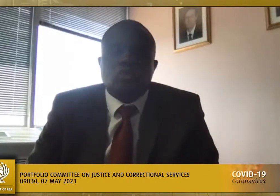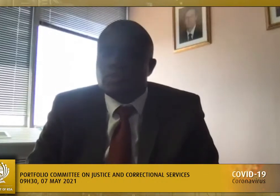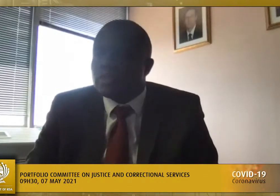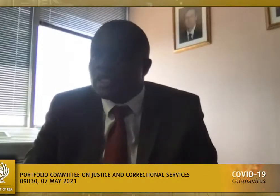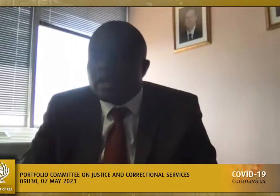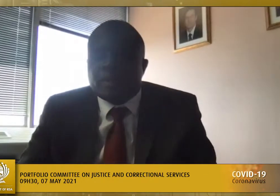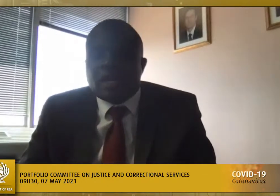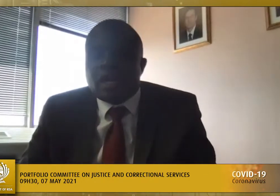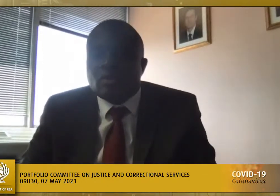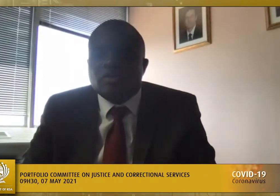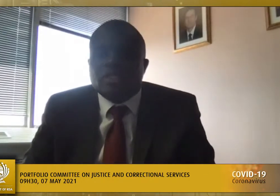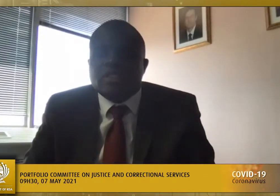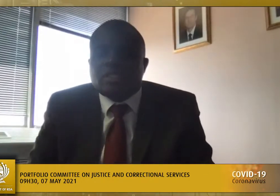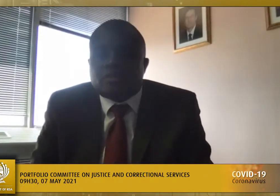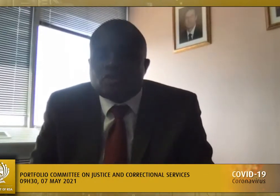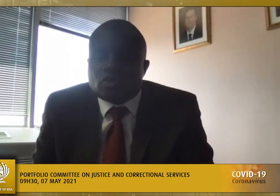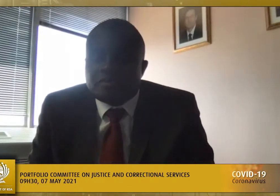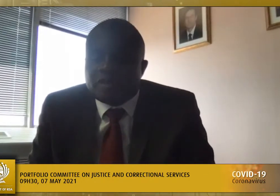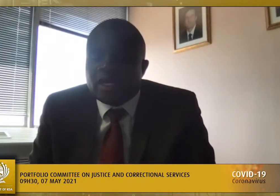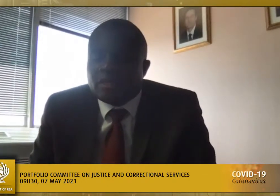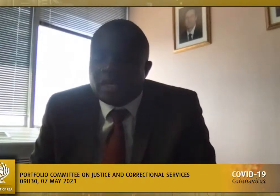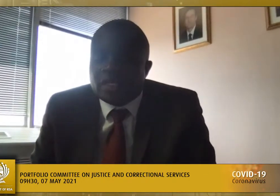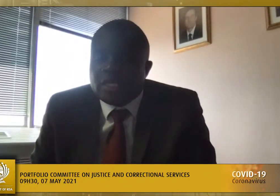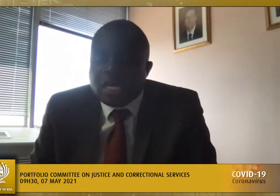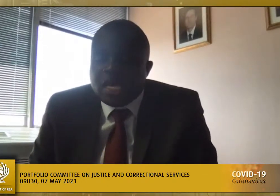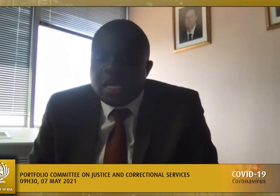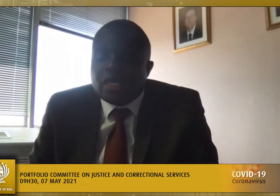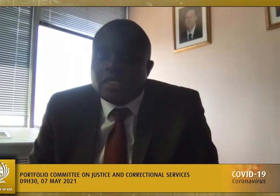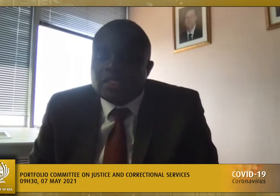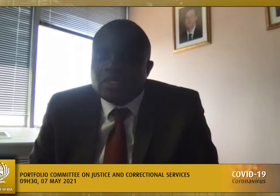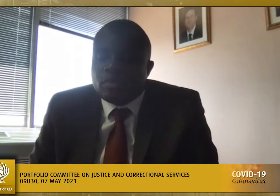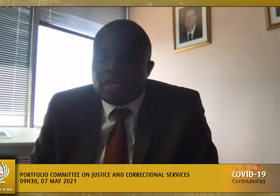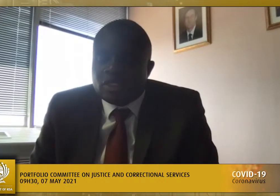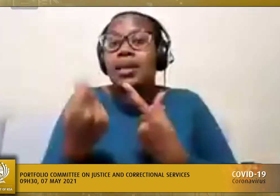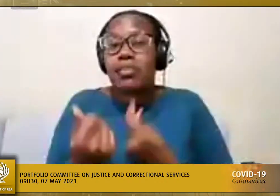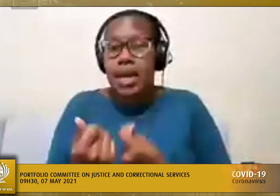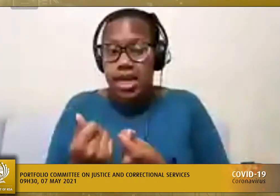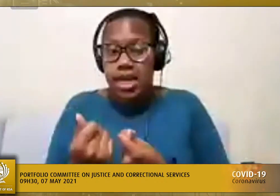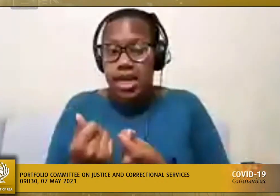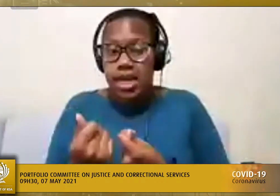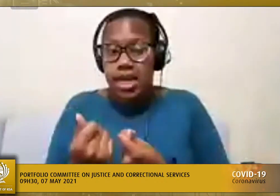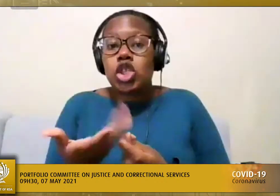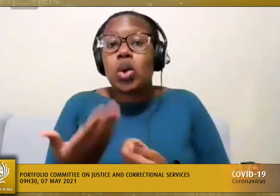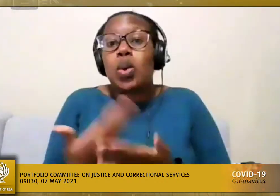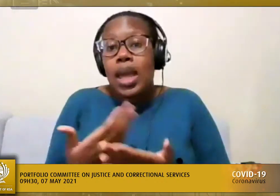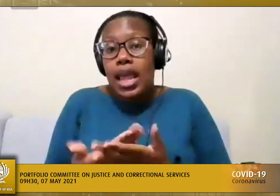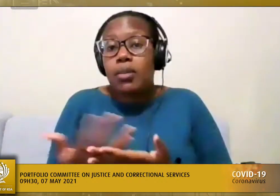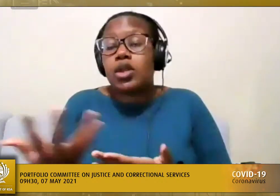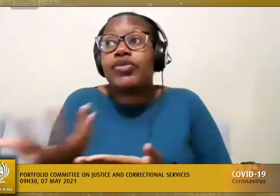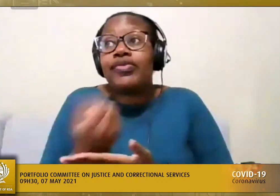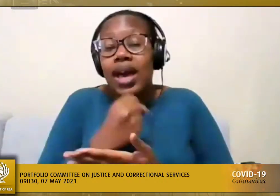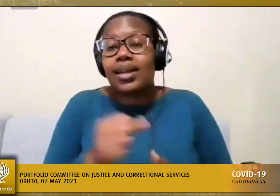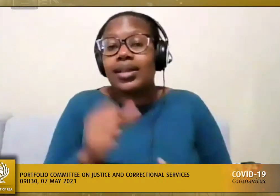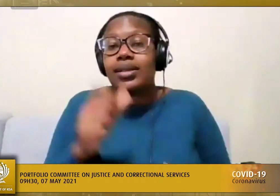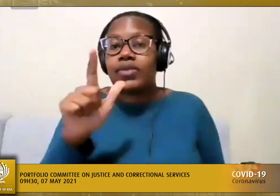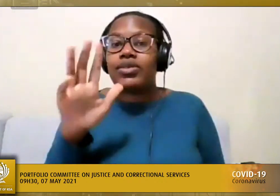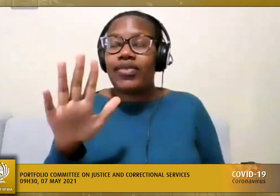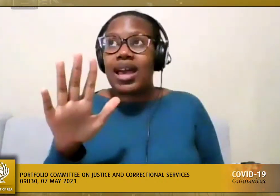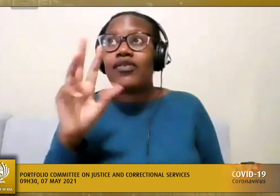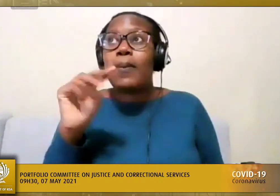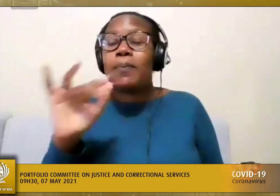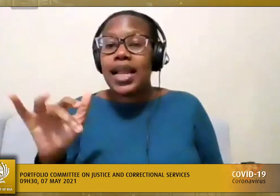to scrape around and see if we could find money and indeed we managed to find a 75 million to